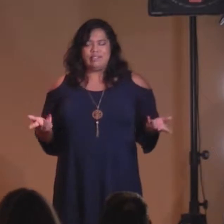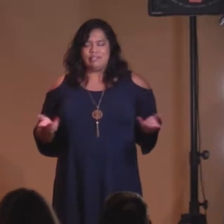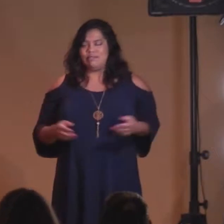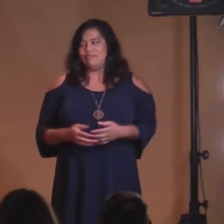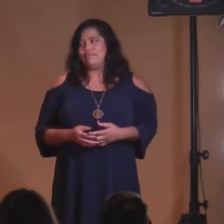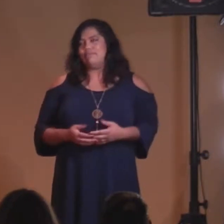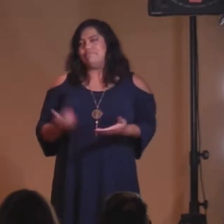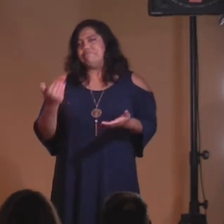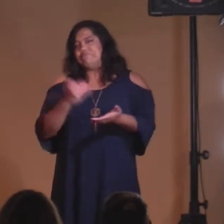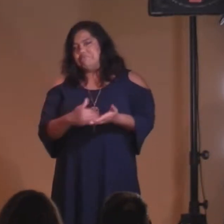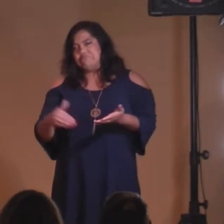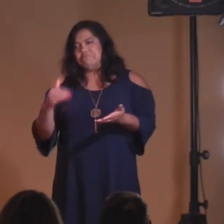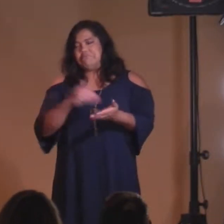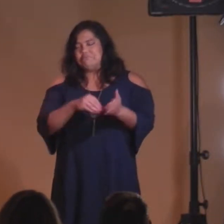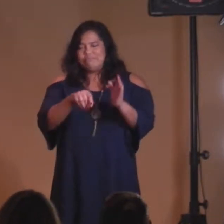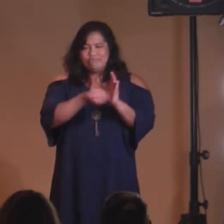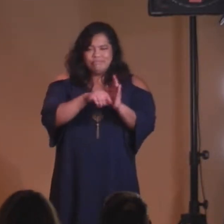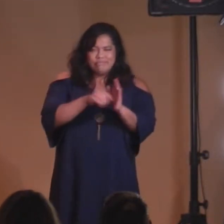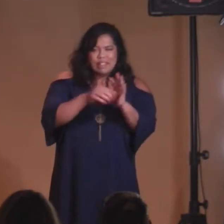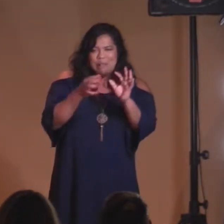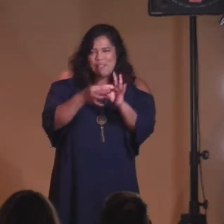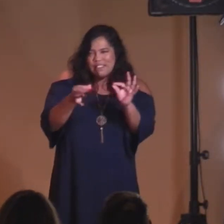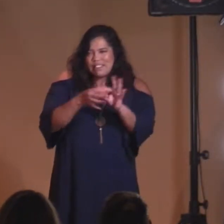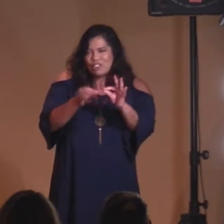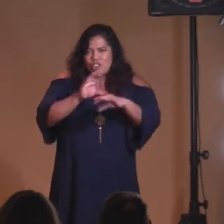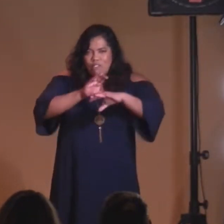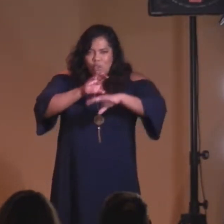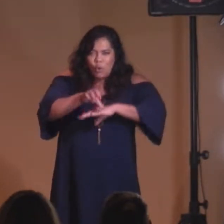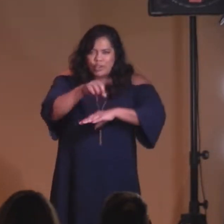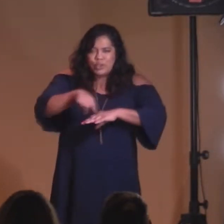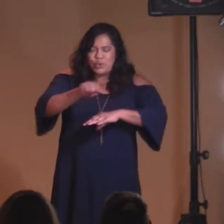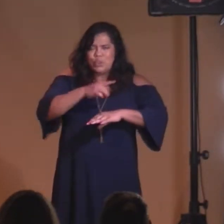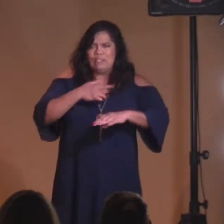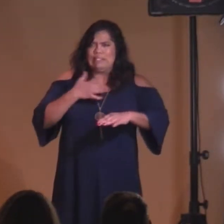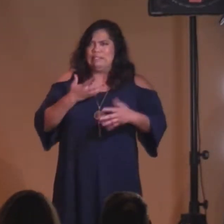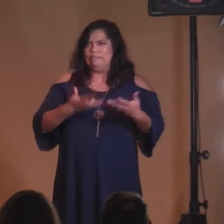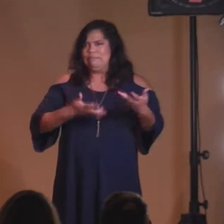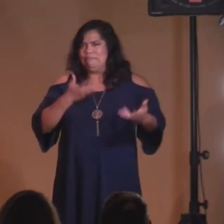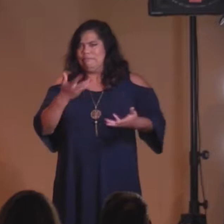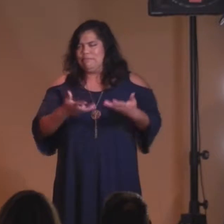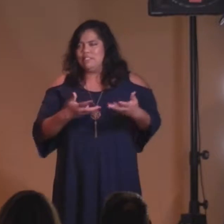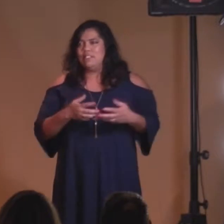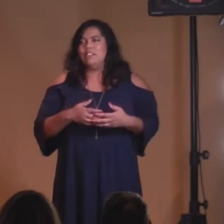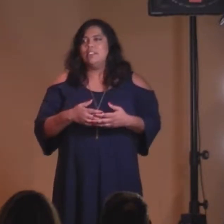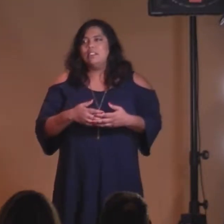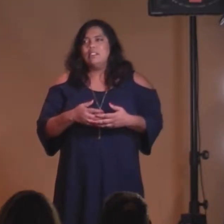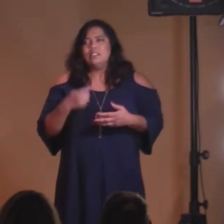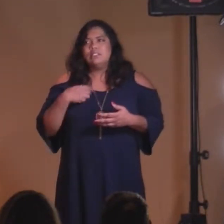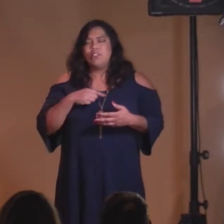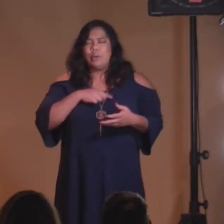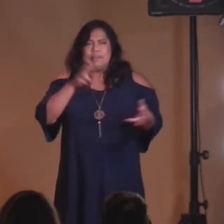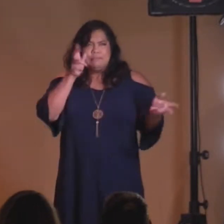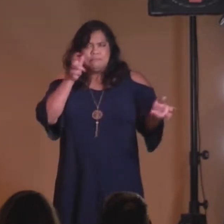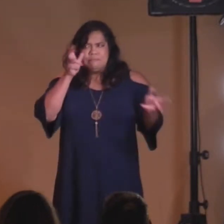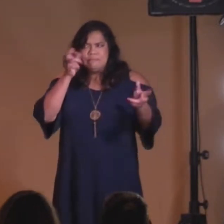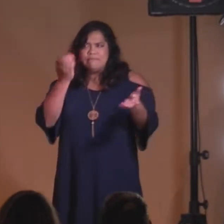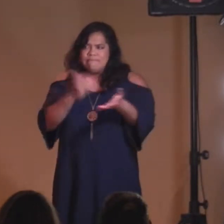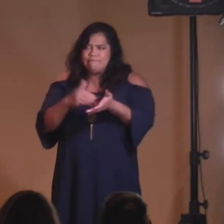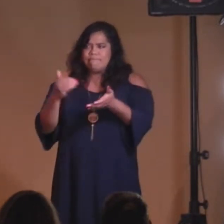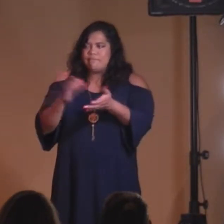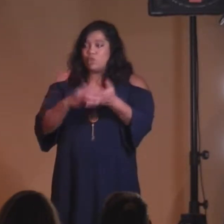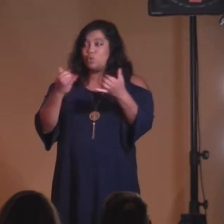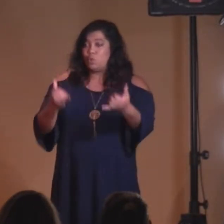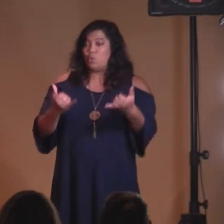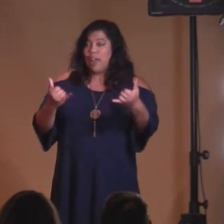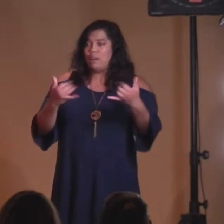Over and over and over and over and over and over again. And so we have this opportunity to come together.